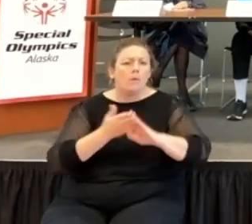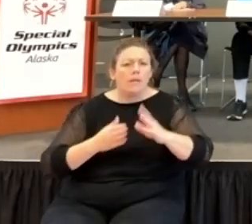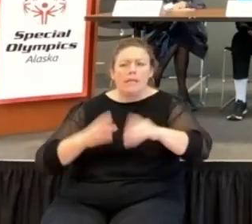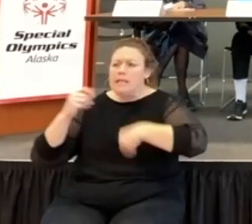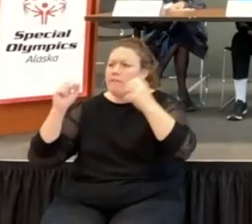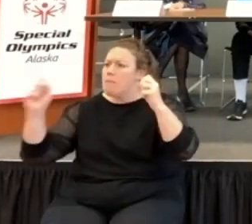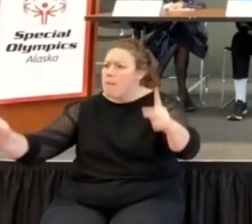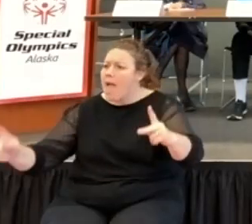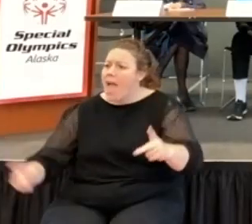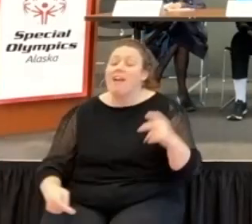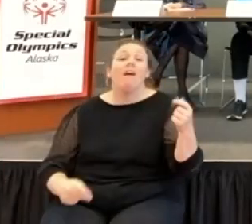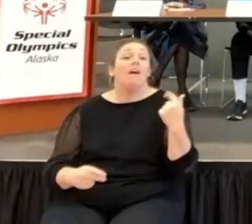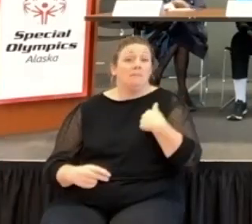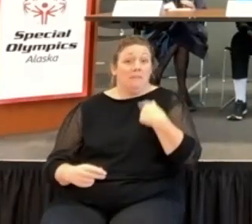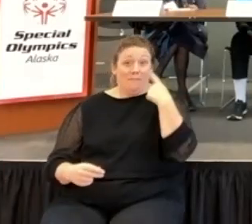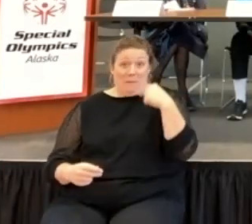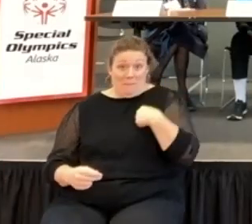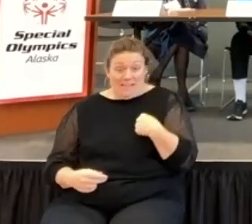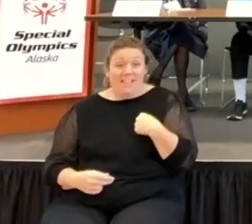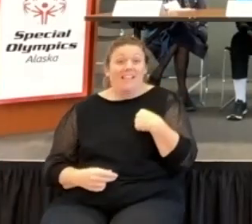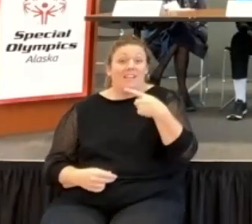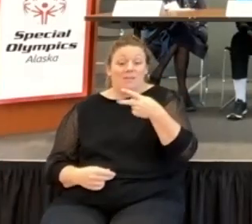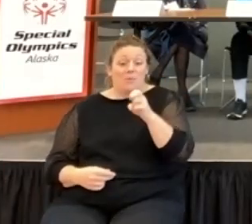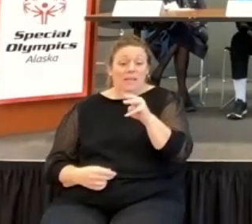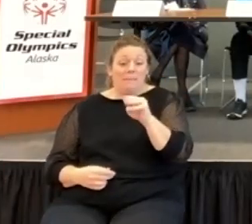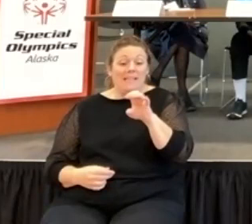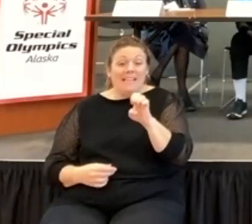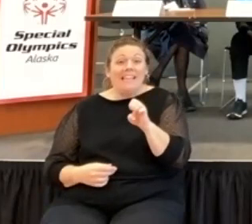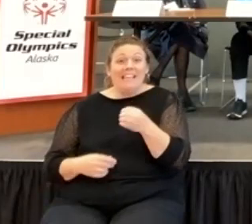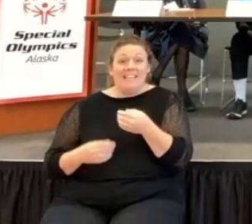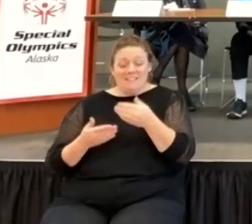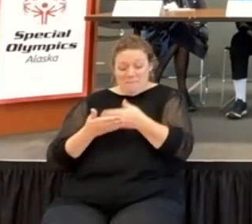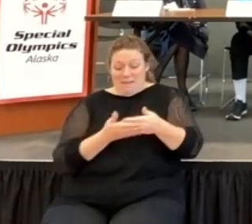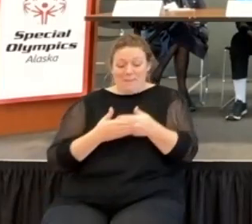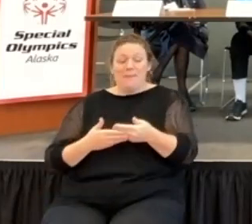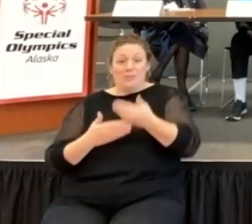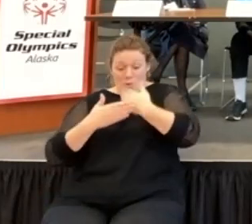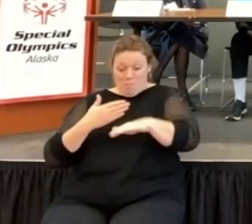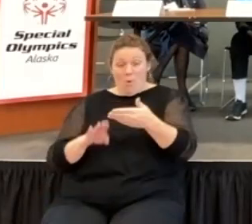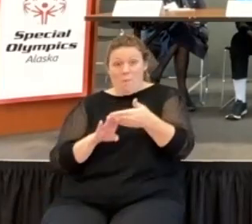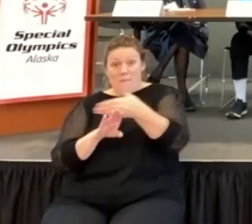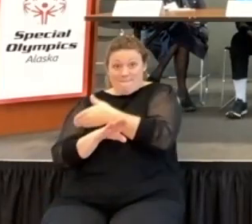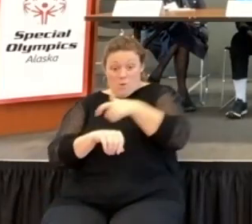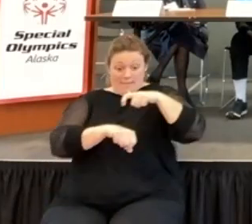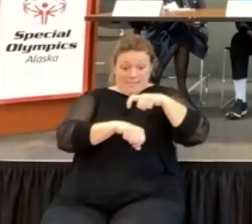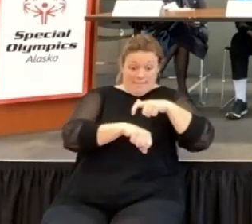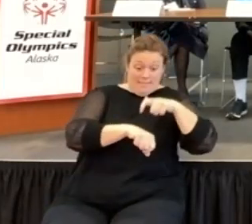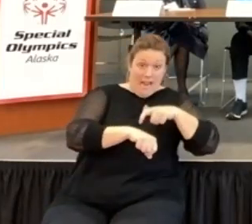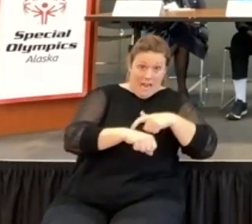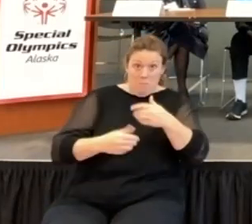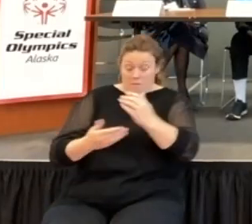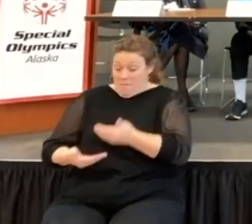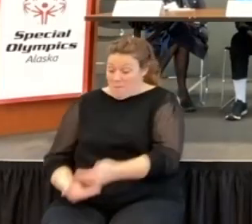preemie hats for babies who I would never see. I can say, every preemie hat I knit, that's a new baby for